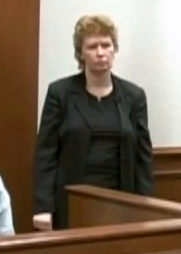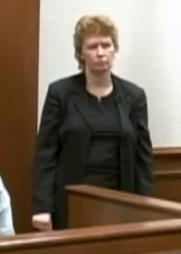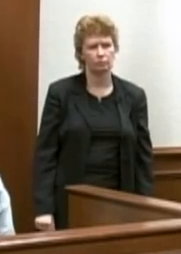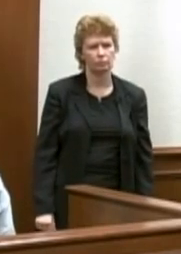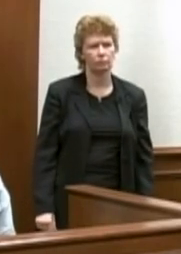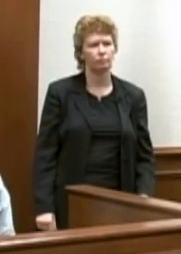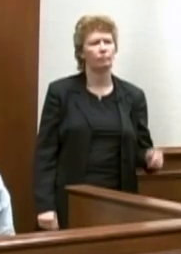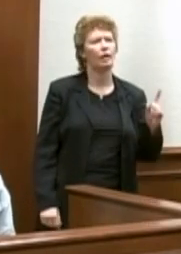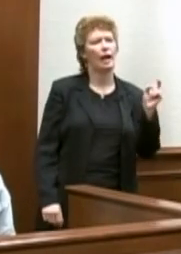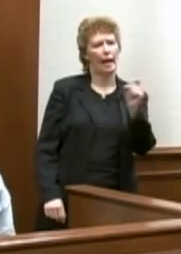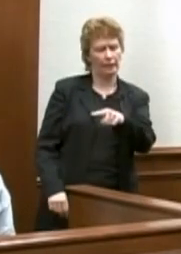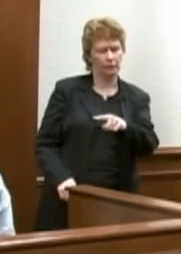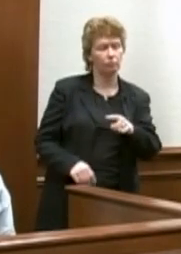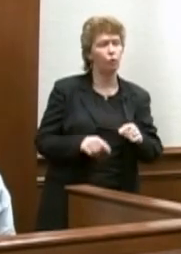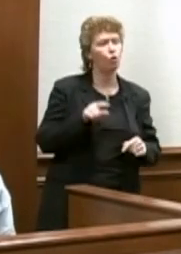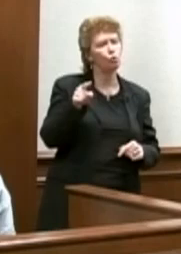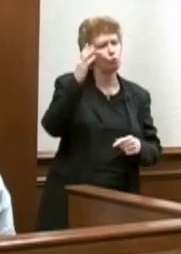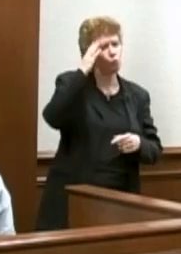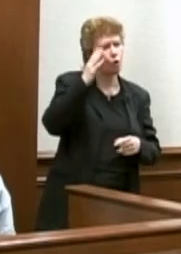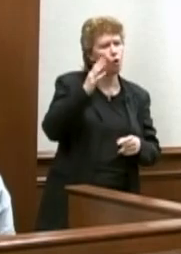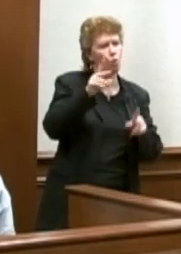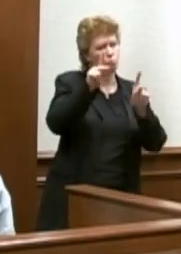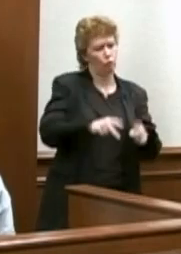Do you know Sarah Baker?